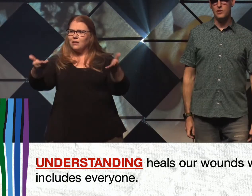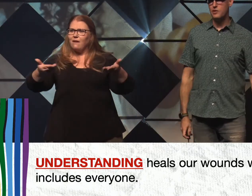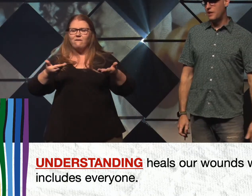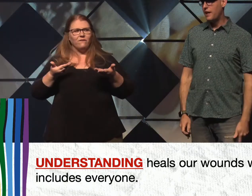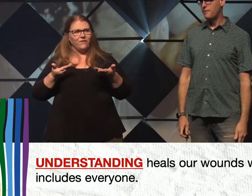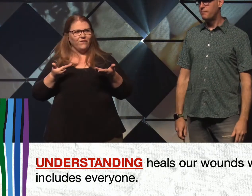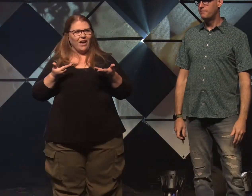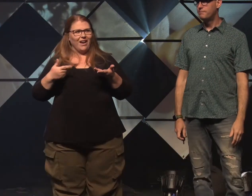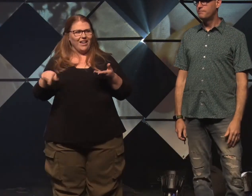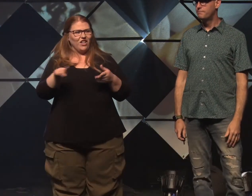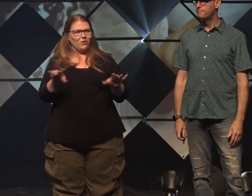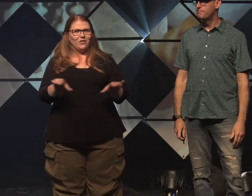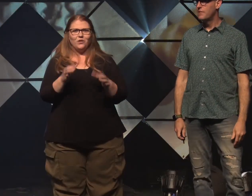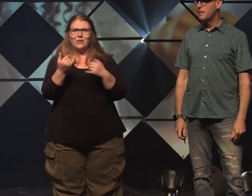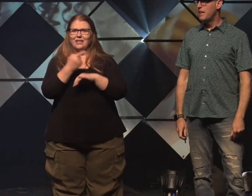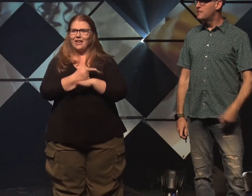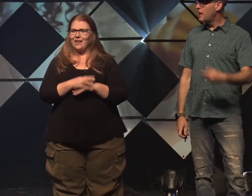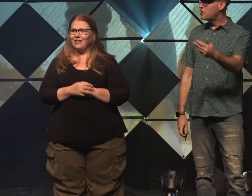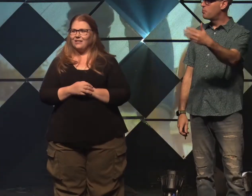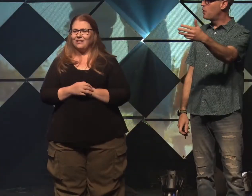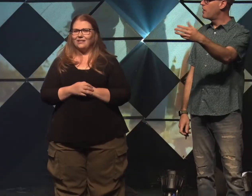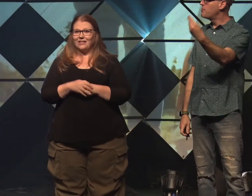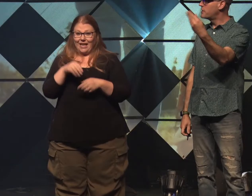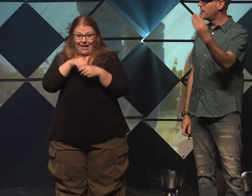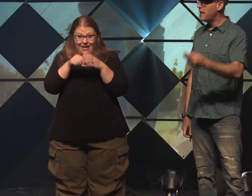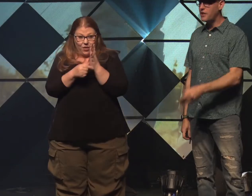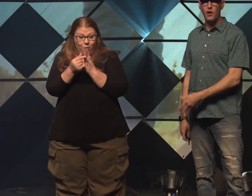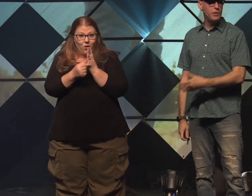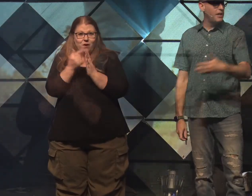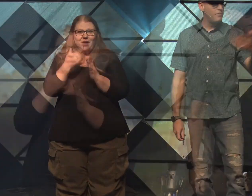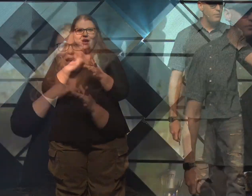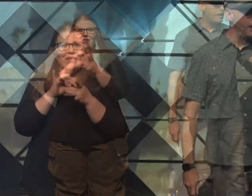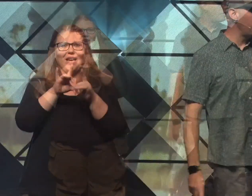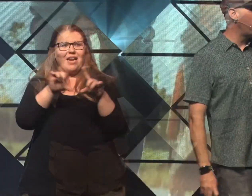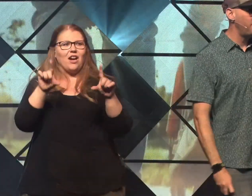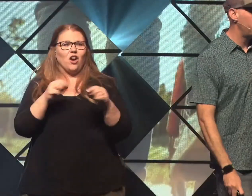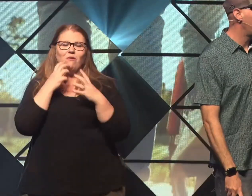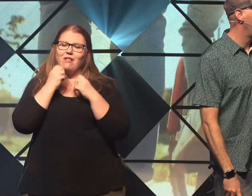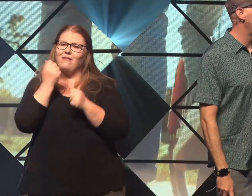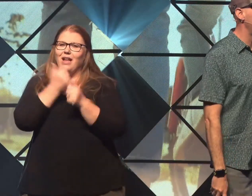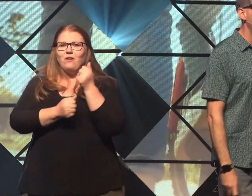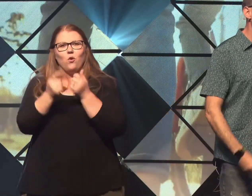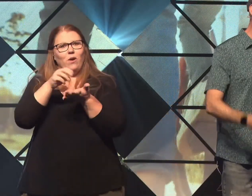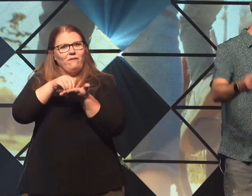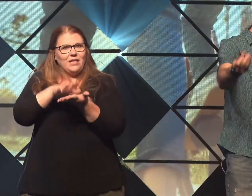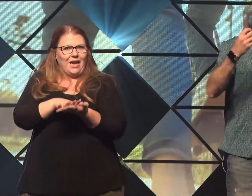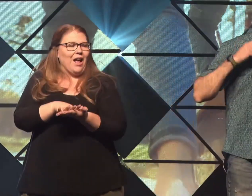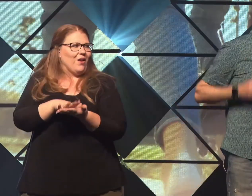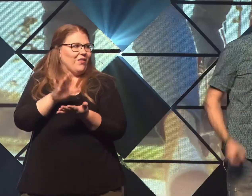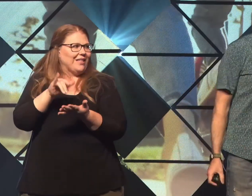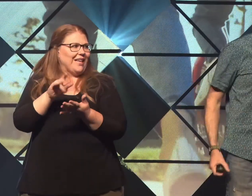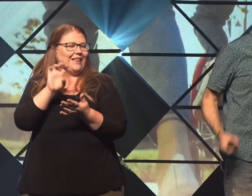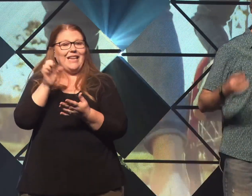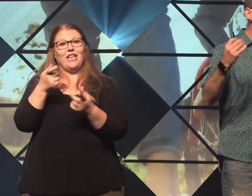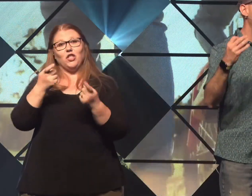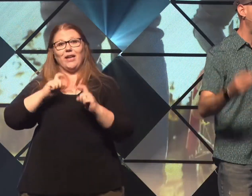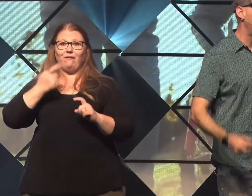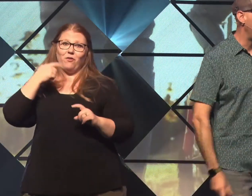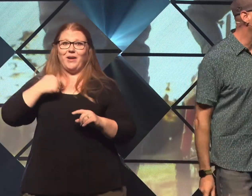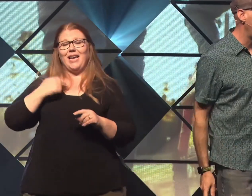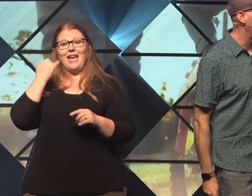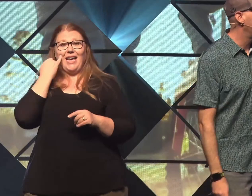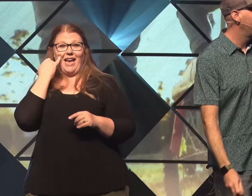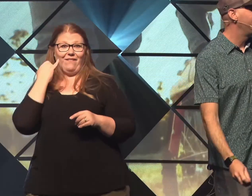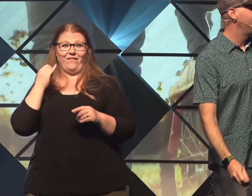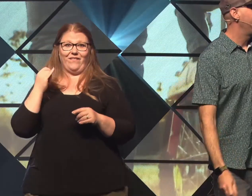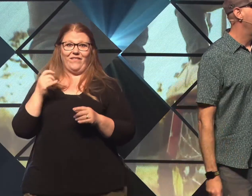you into today? Inside your program, there's a Connect card. We love it when everybody fills one of those. That's like your Easter gift to me if you'll fill out that